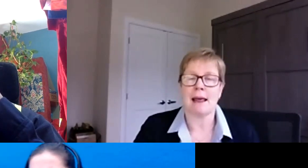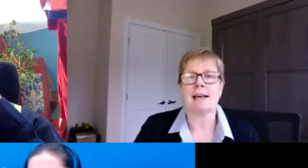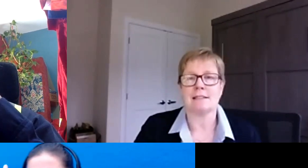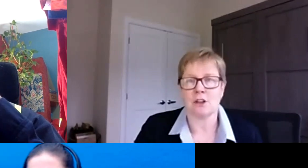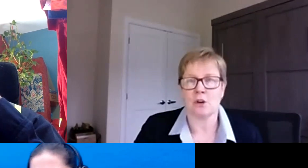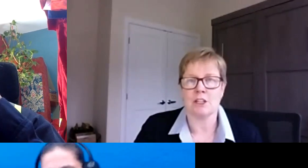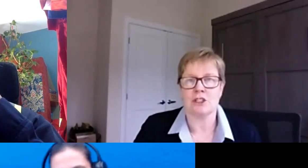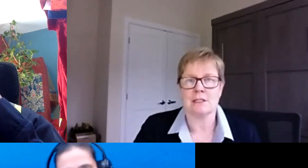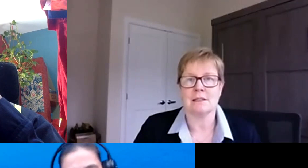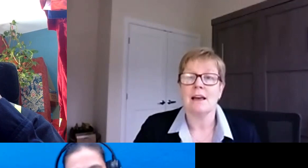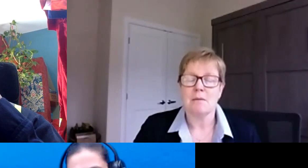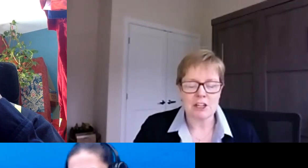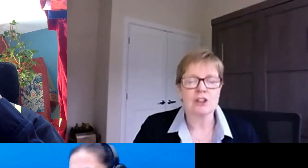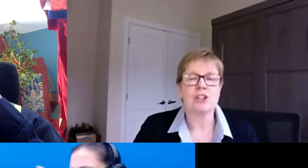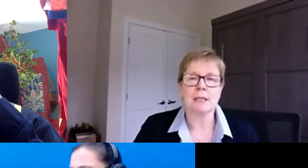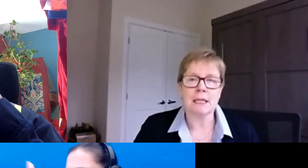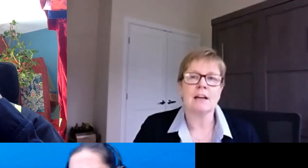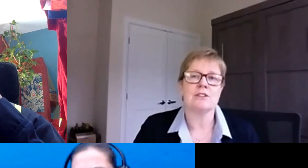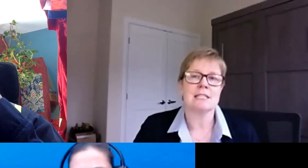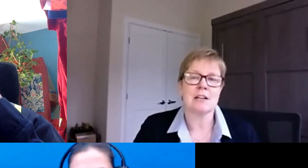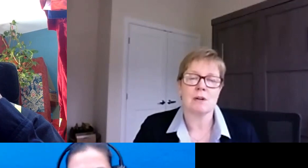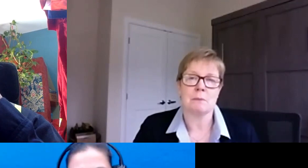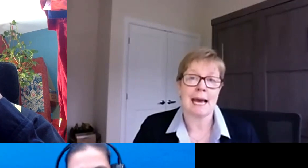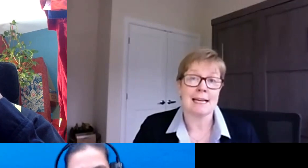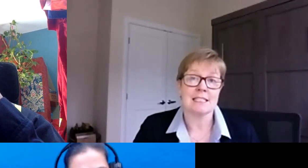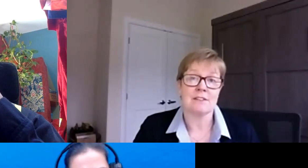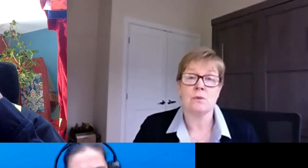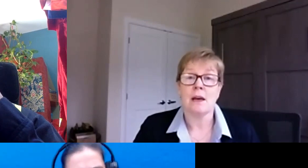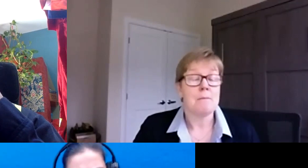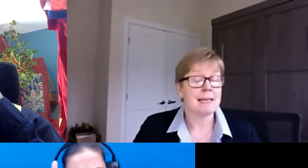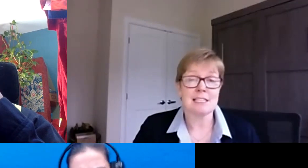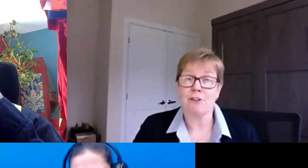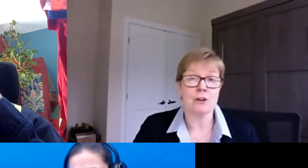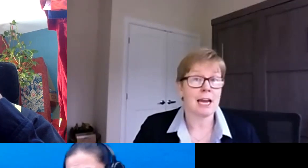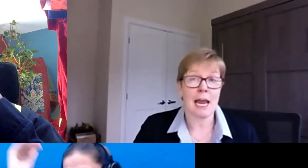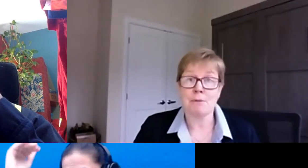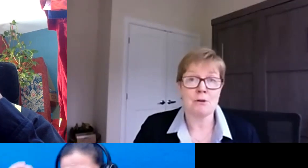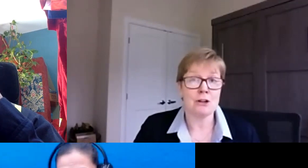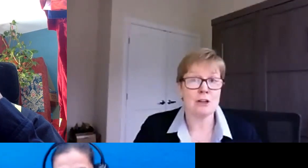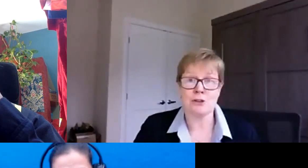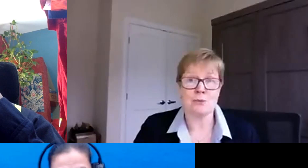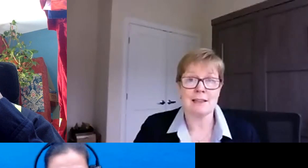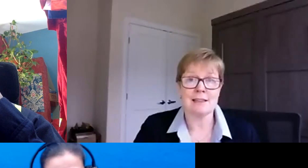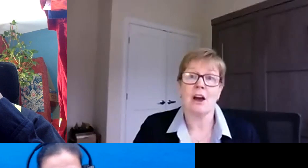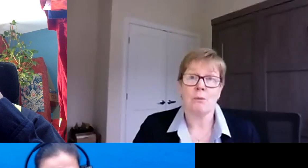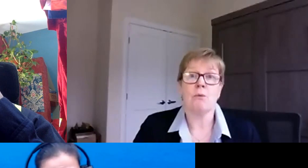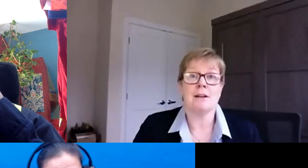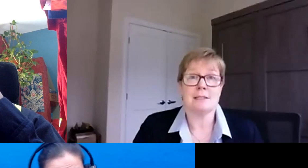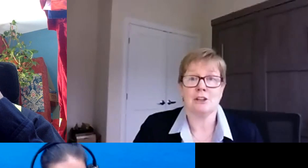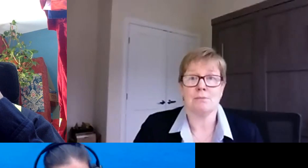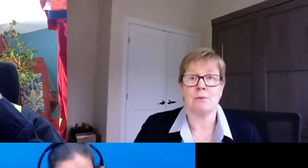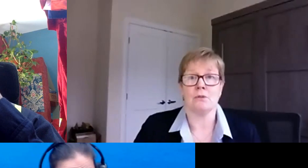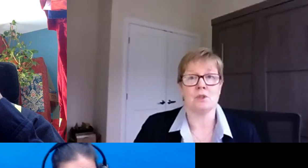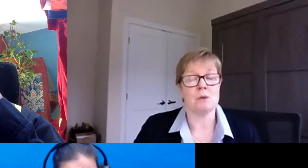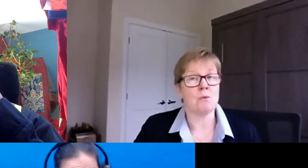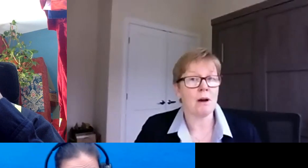person and ask the questions. Make sure you really understand what's being asked of you, because if you're capable of doing this, we want to